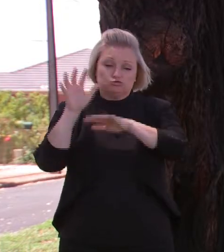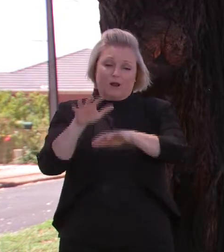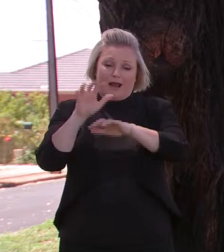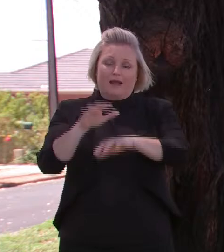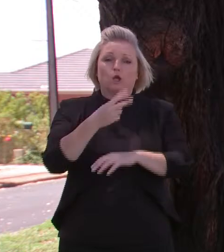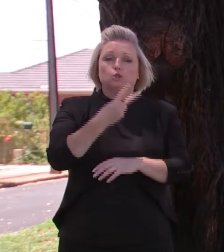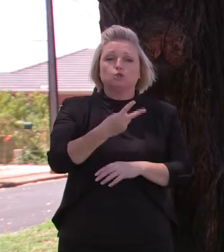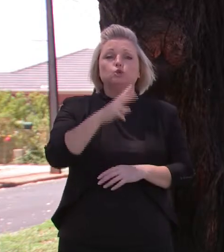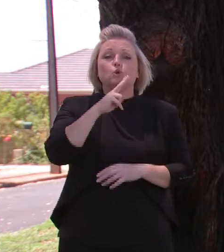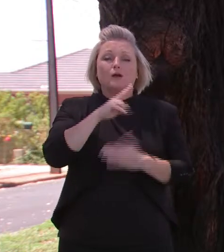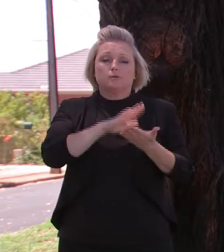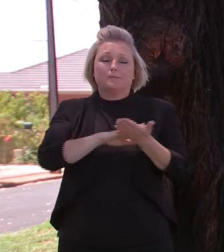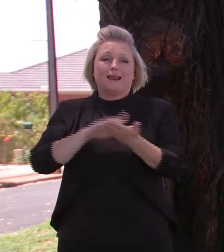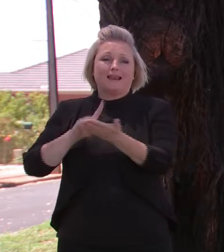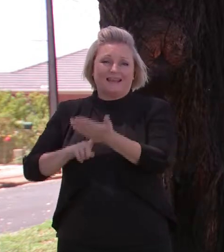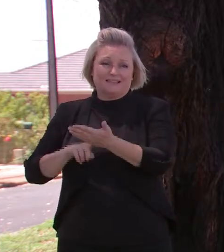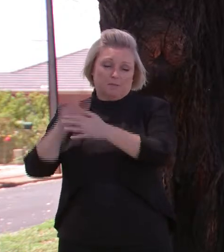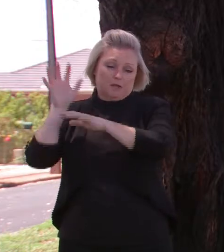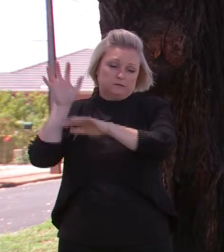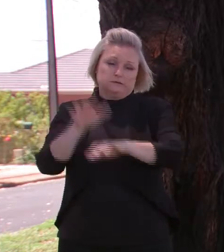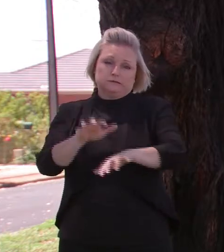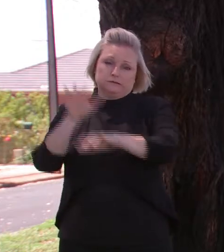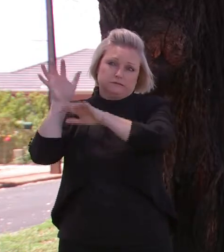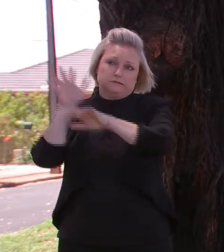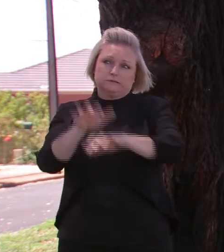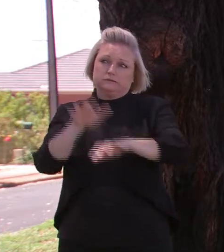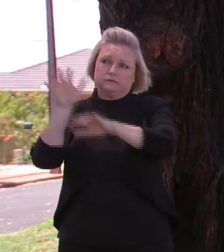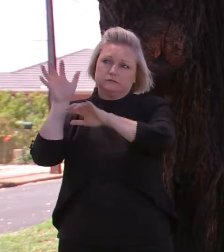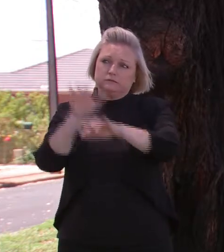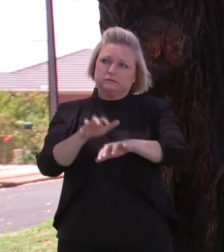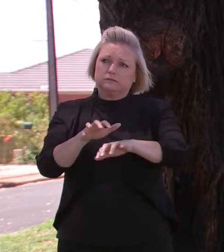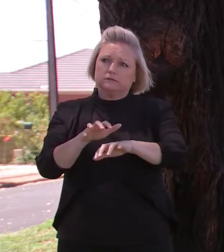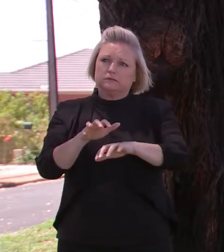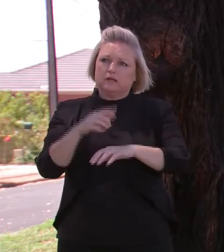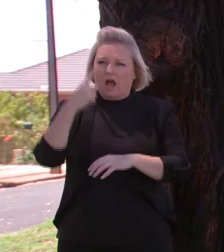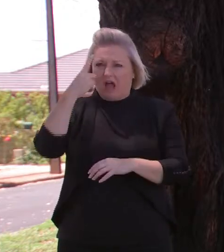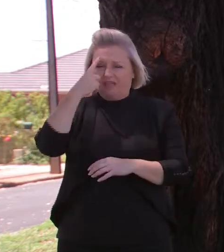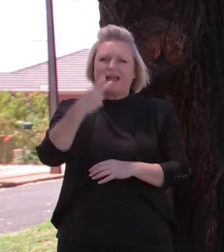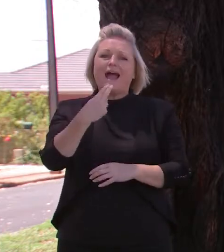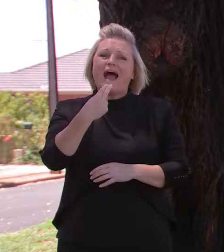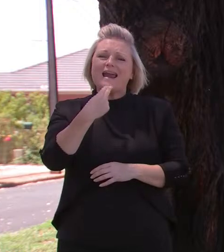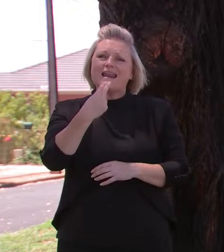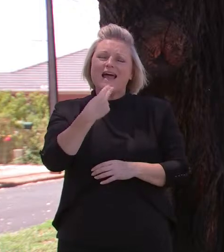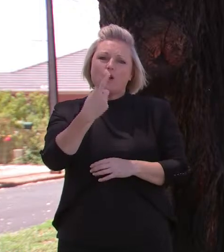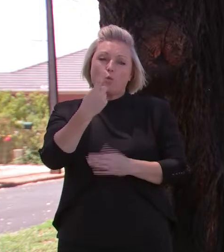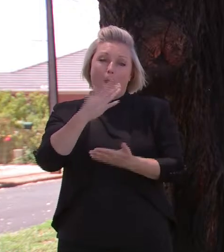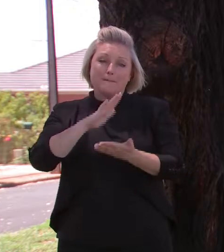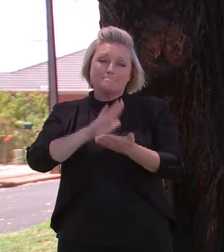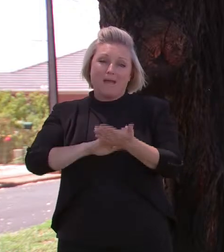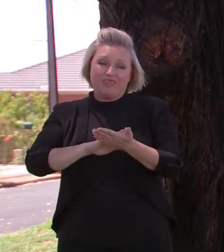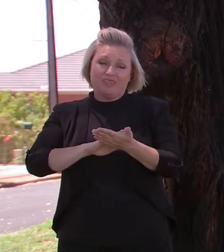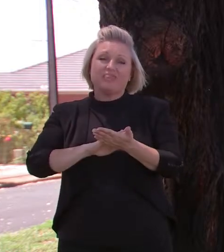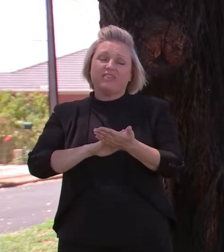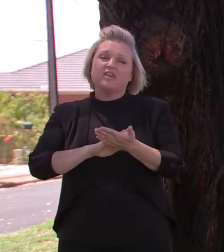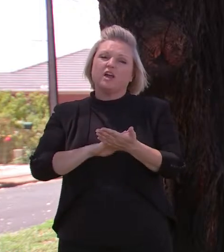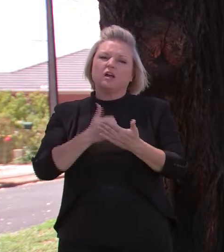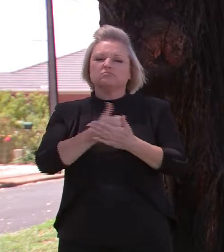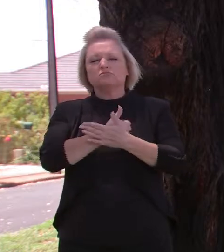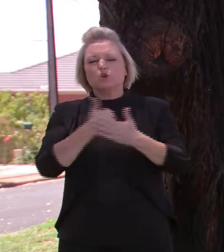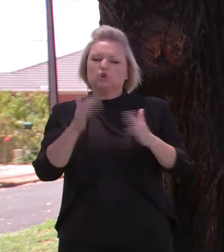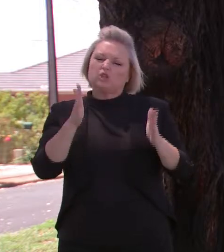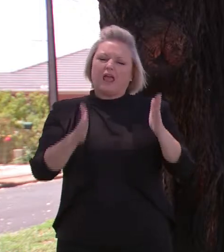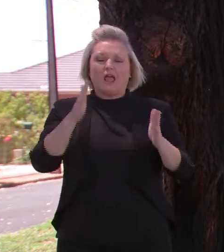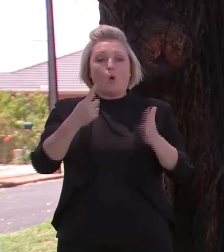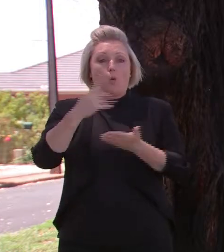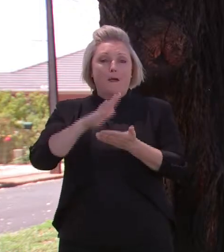sort of perspective, I think, you know, Adelaide has a monthly rainfall of about 20 mils some months, certainly around